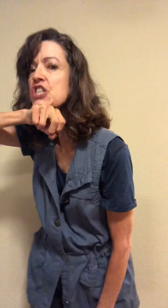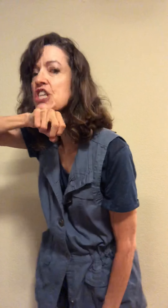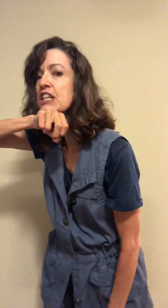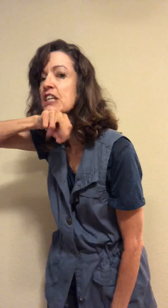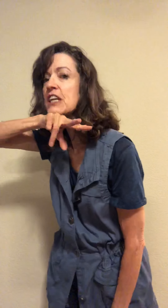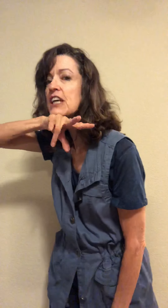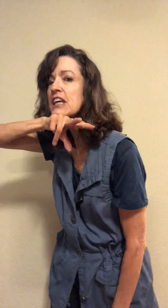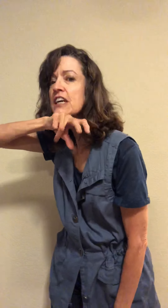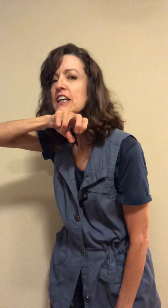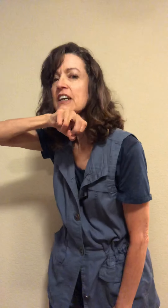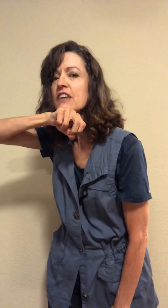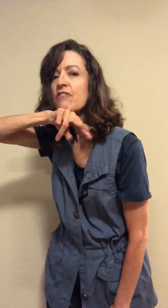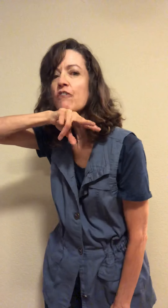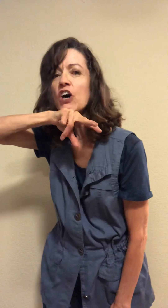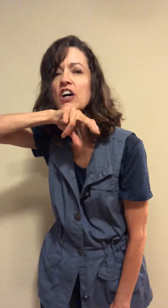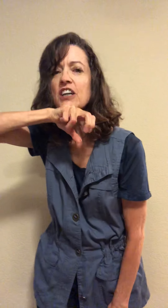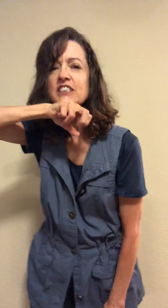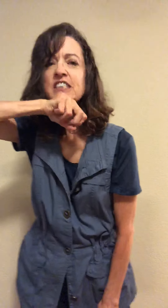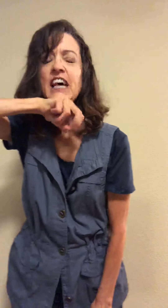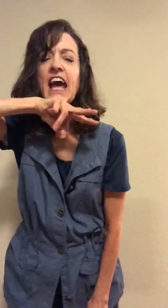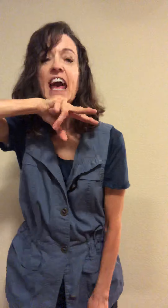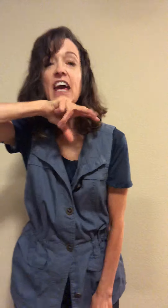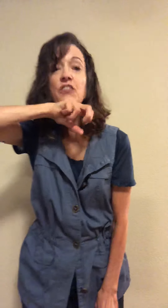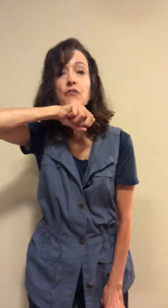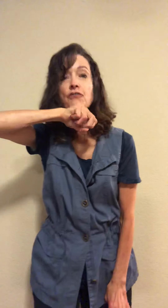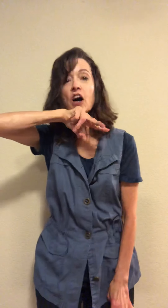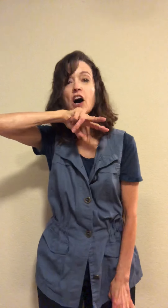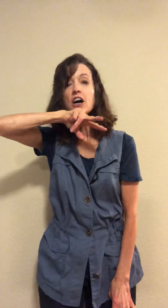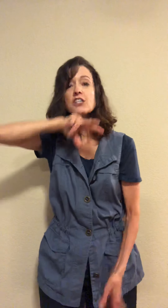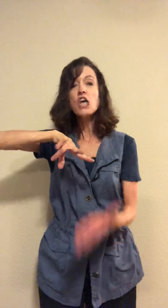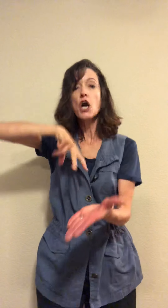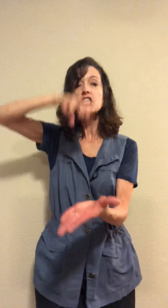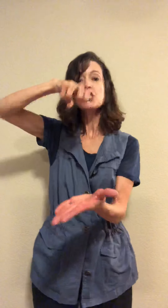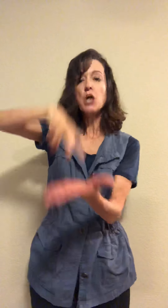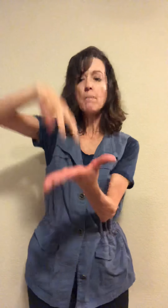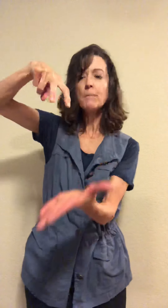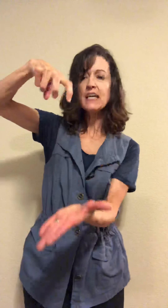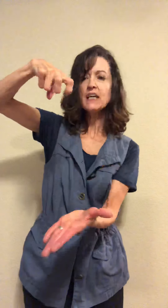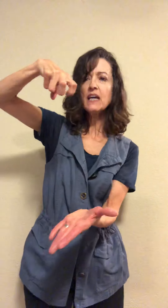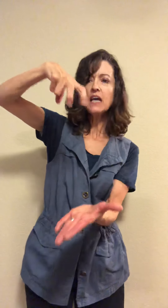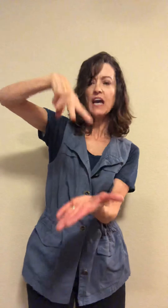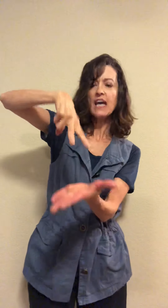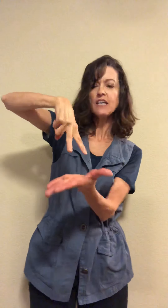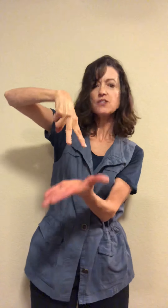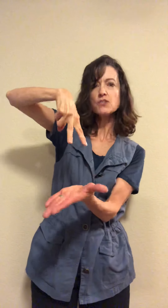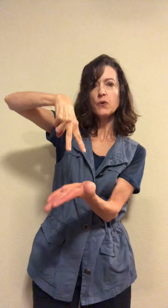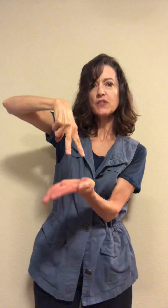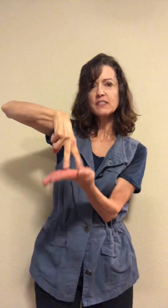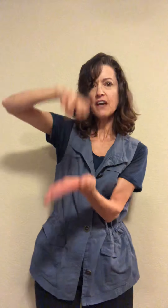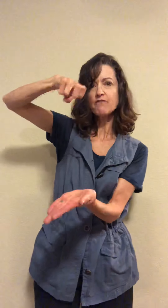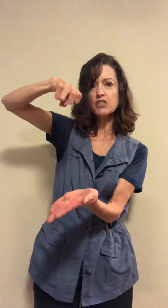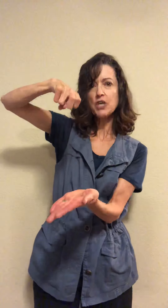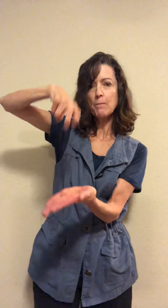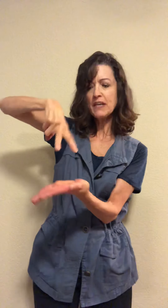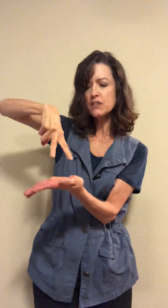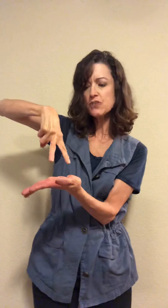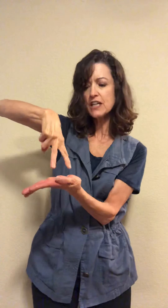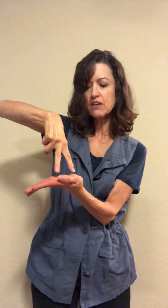chin. Frogs. And the frogs are jumping, and so the sign for jumping is you take your